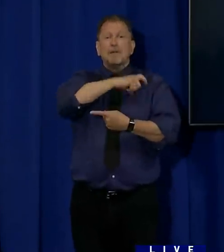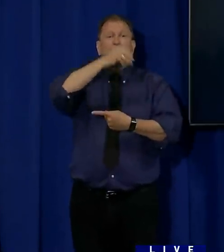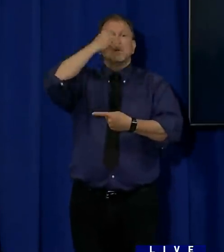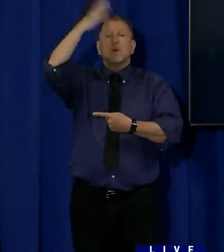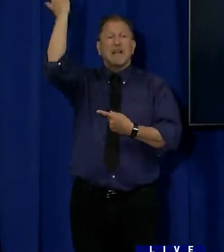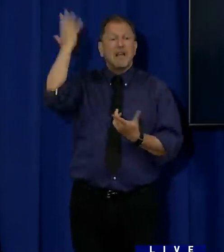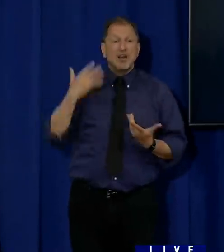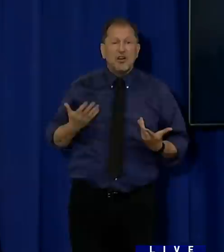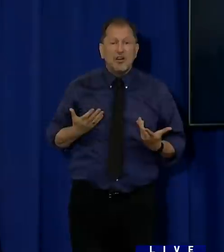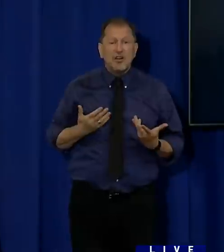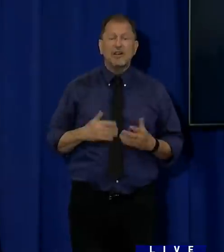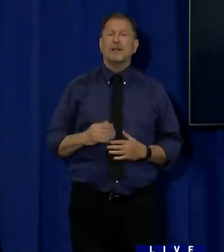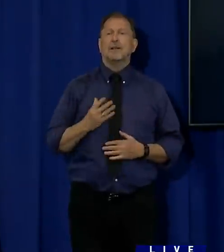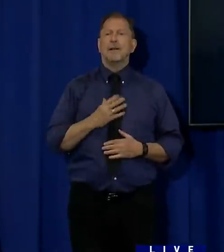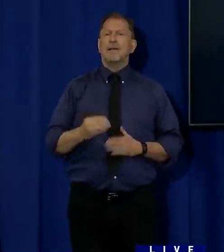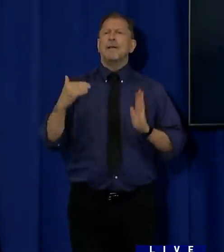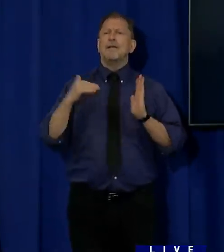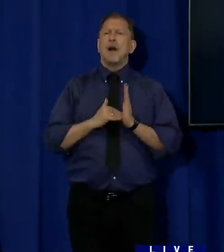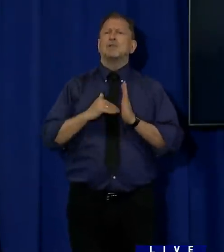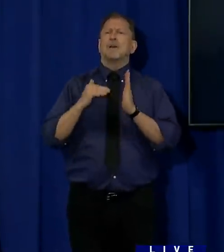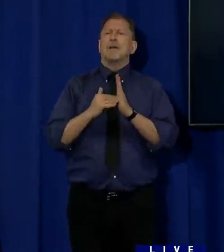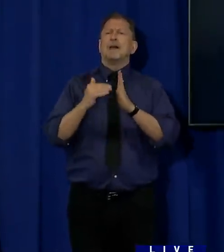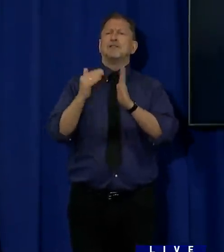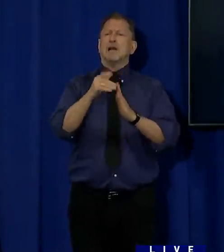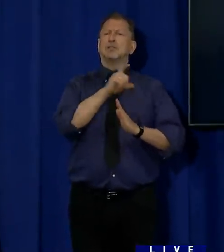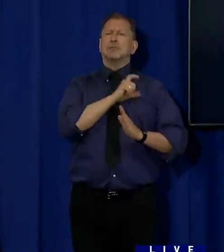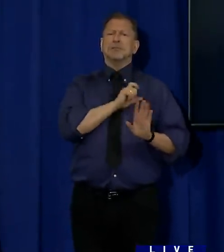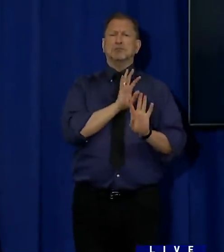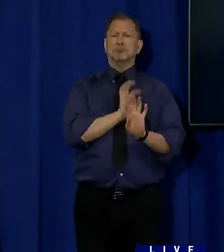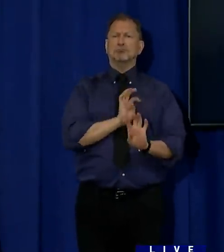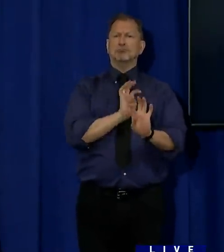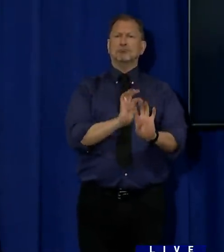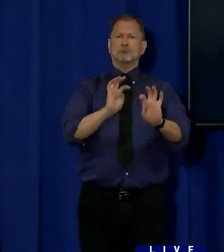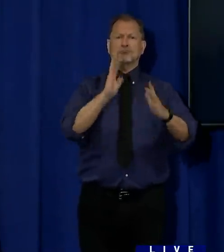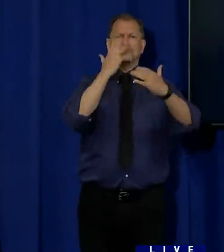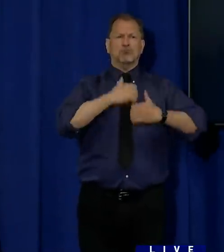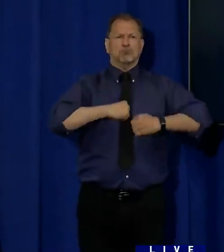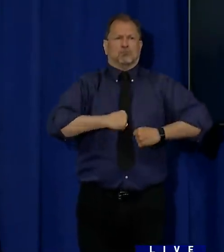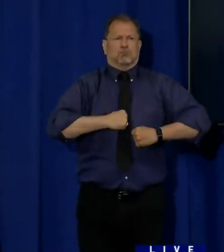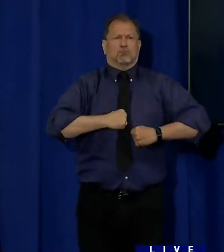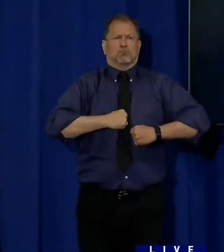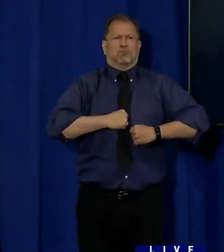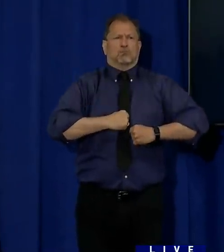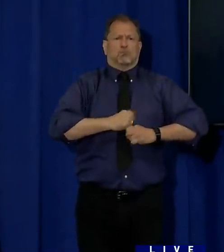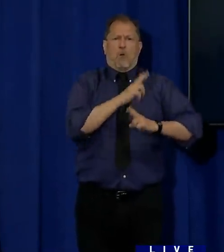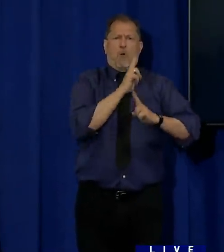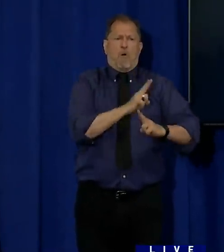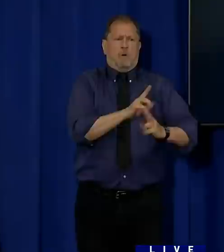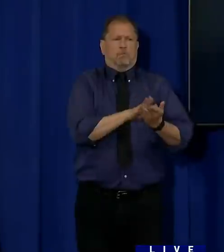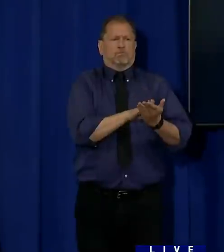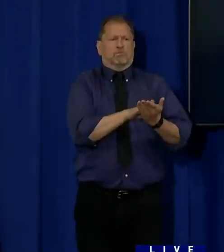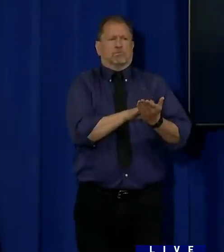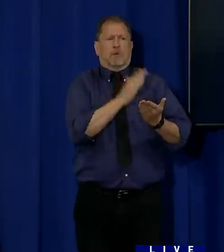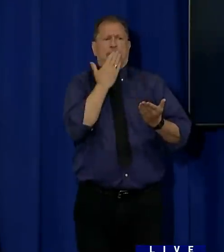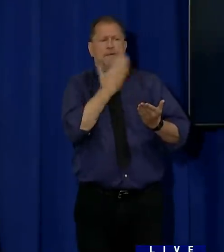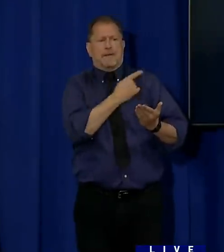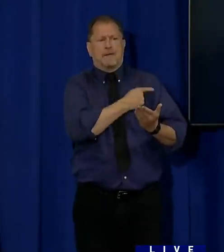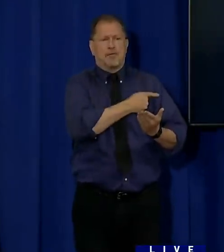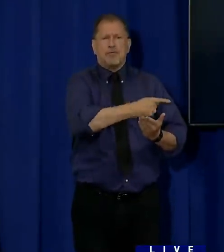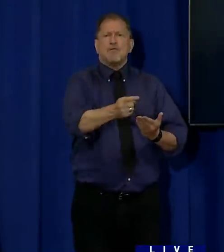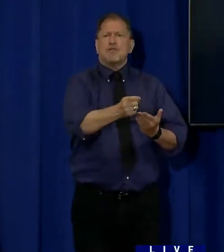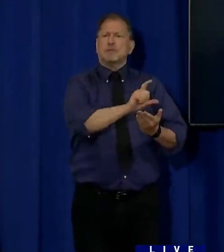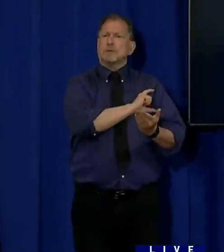And while thousands of officers served honorably on that very difficult weekend and every day since,